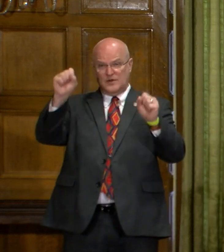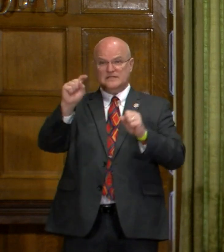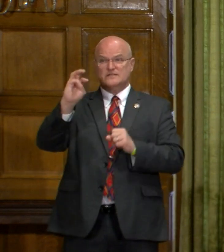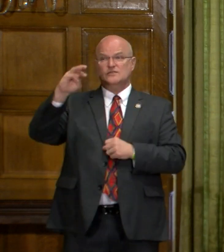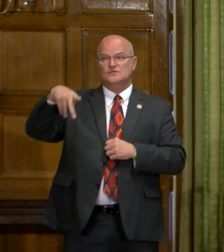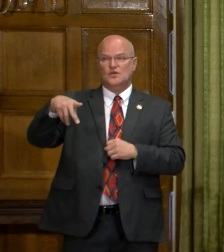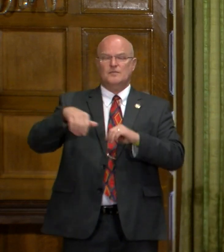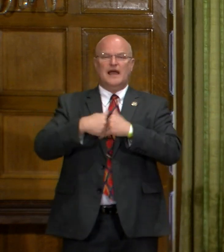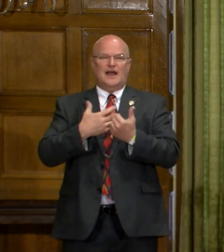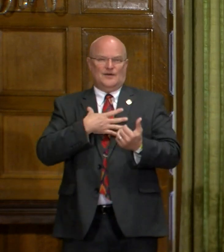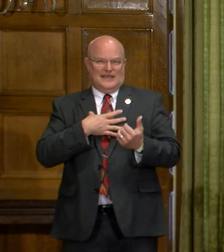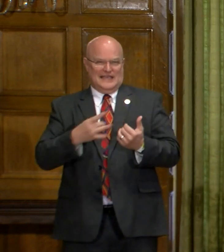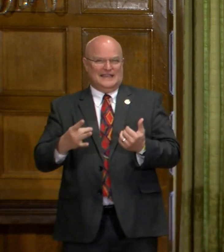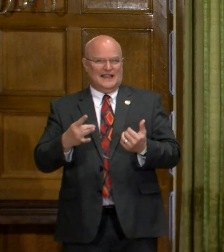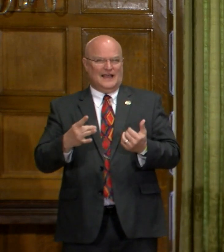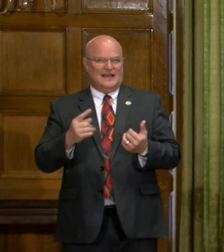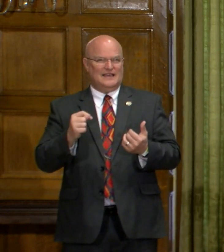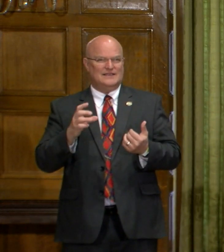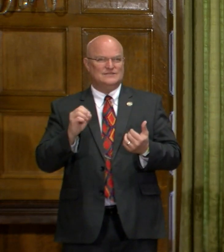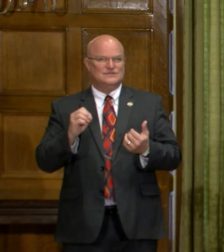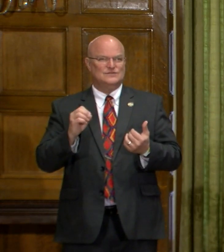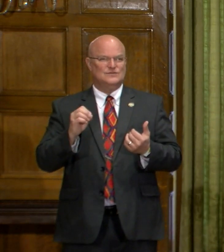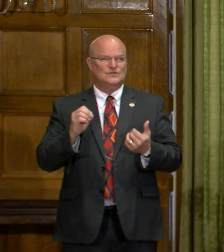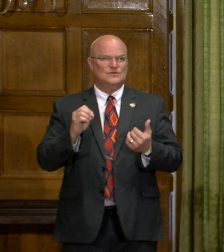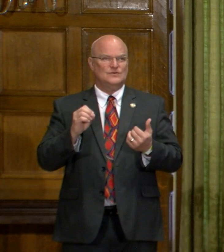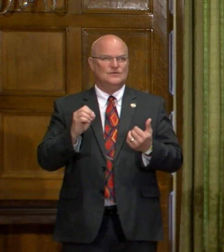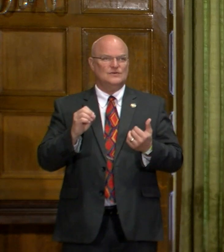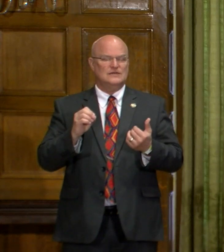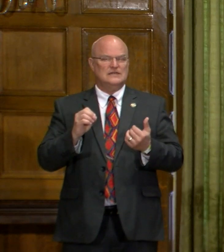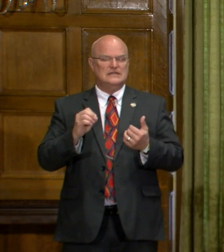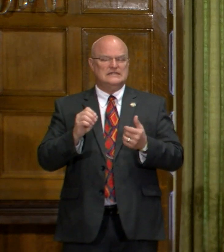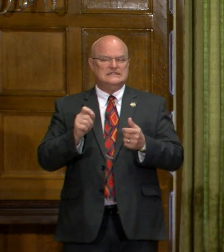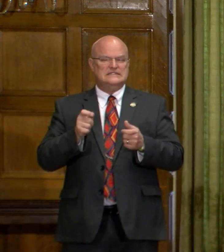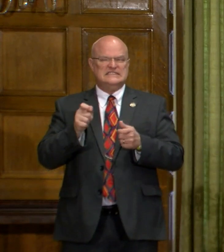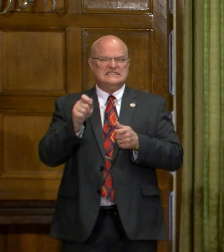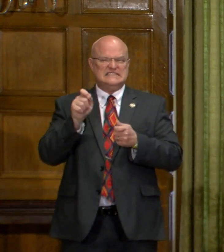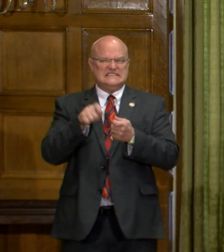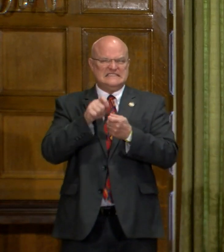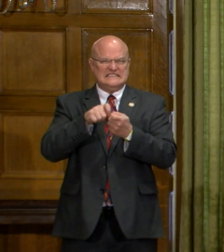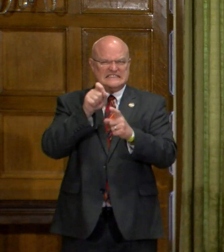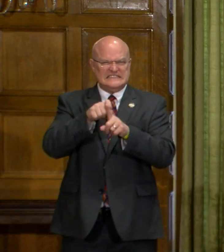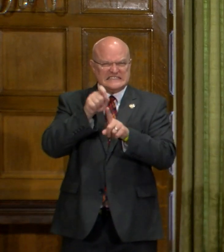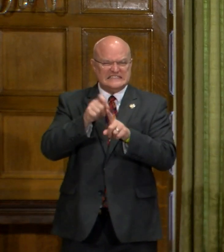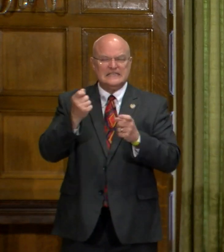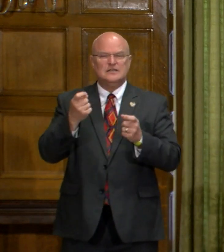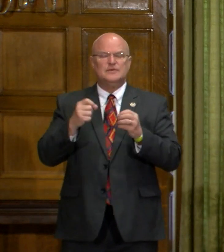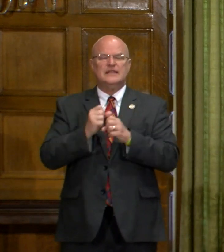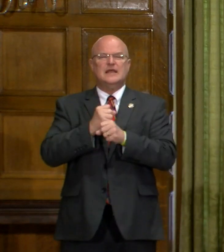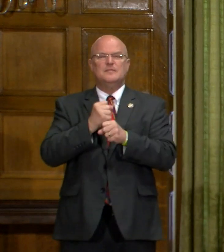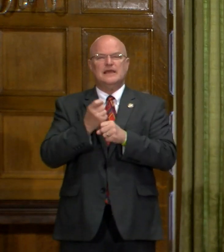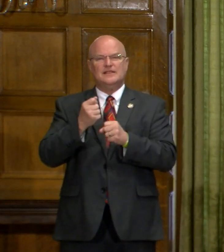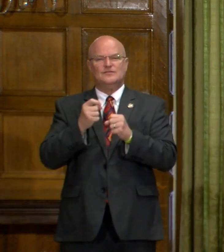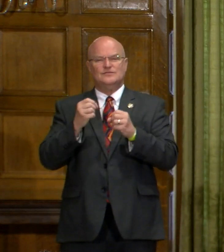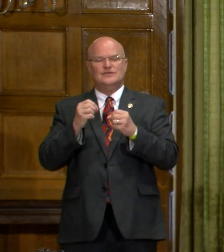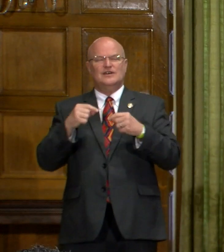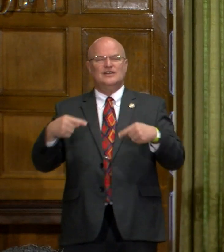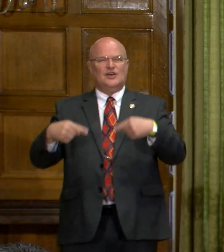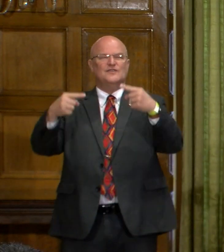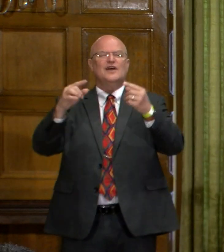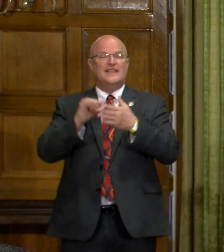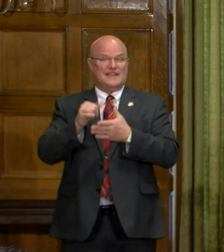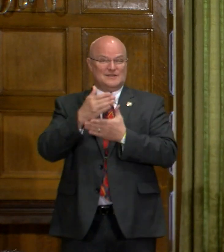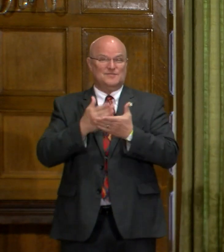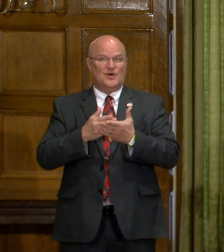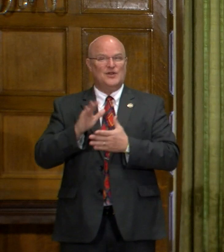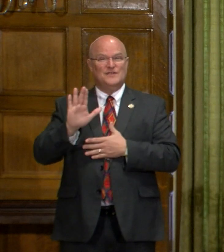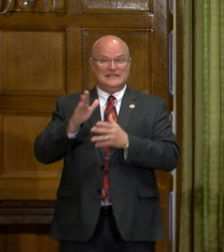Trump and how he likes to gig a little bit, how he likes to create a little controversy, and that's